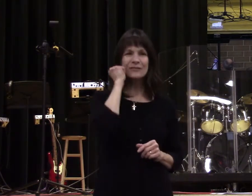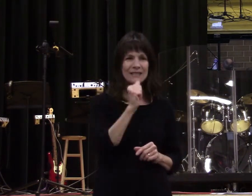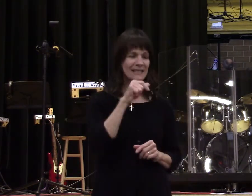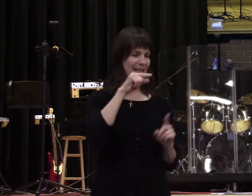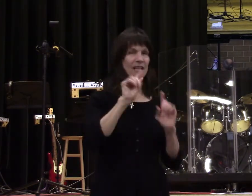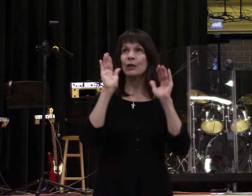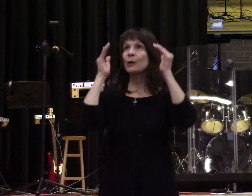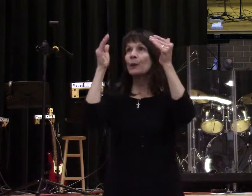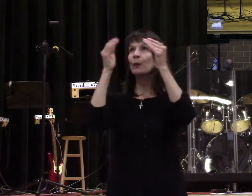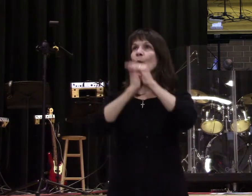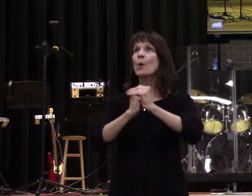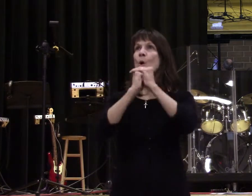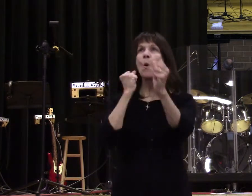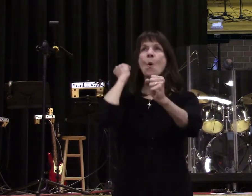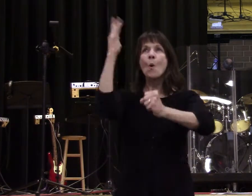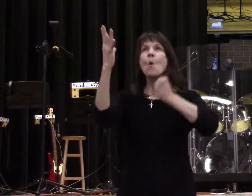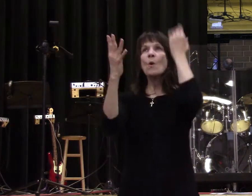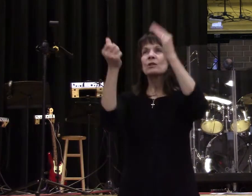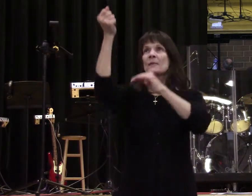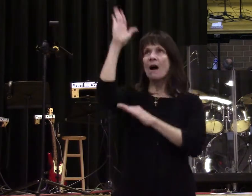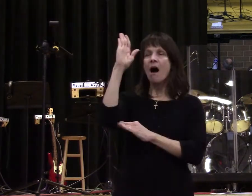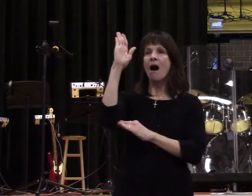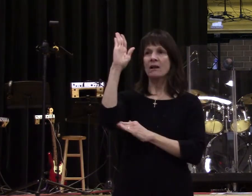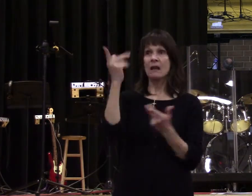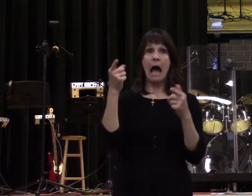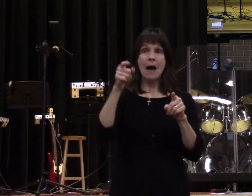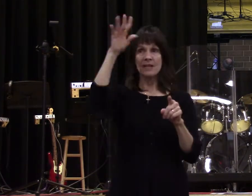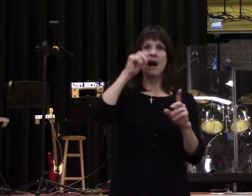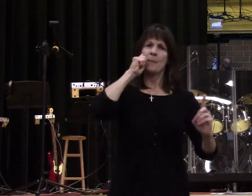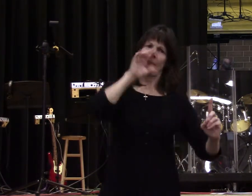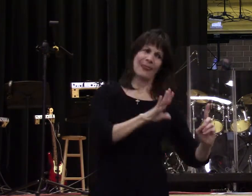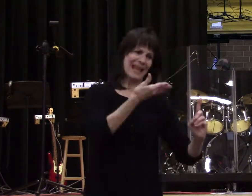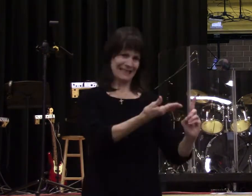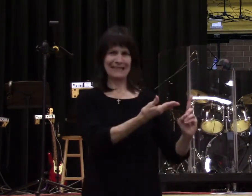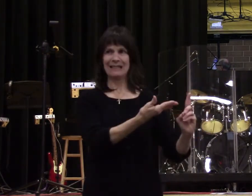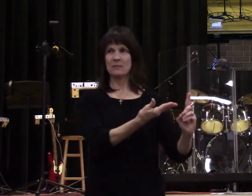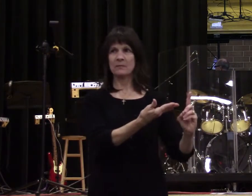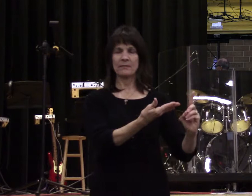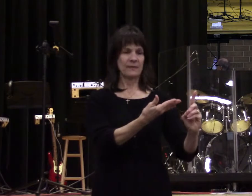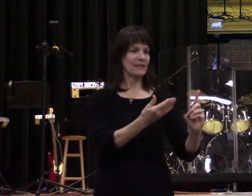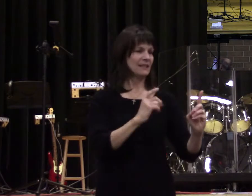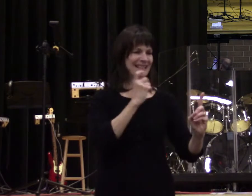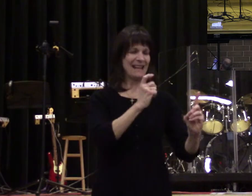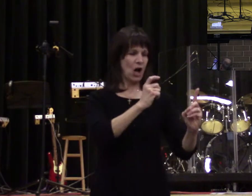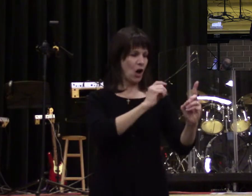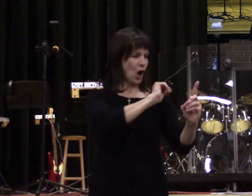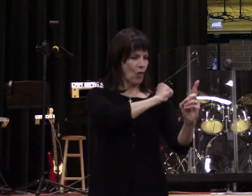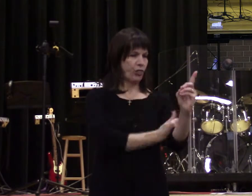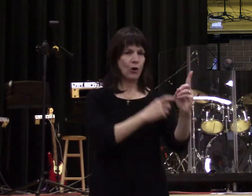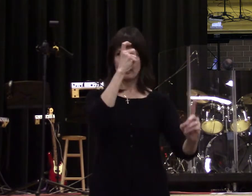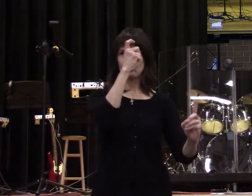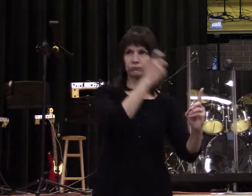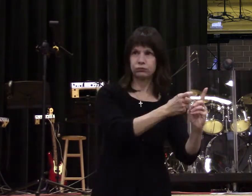know, my favorite chapter in the whole Bible is Psalm 23. Sometimes I drive